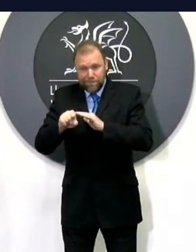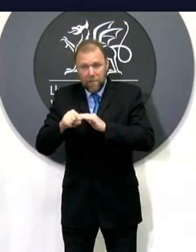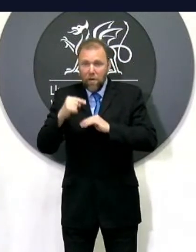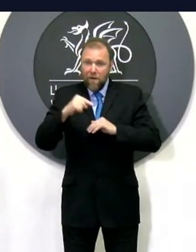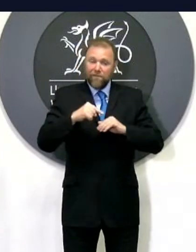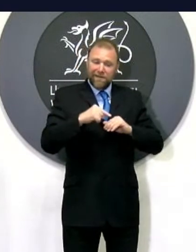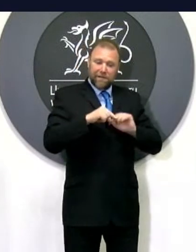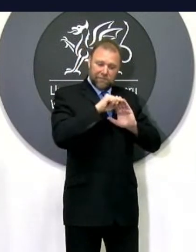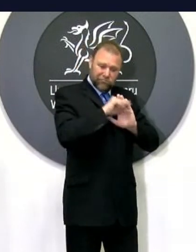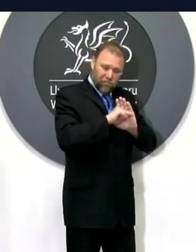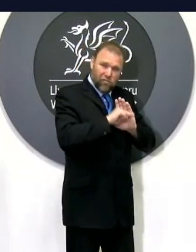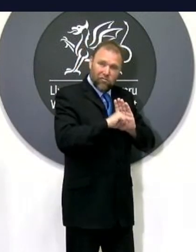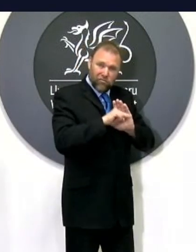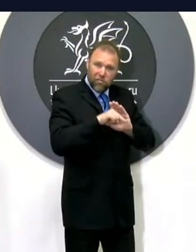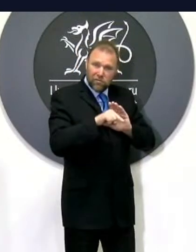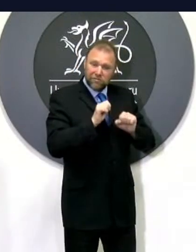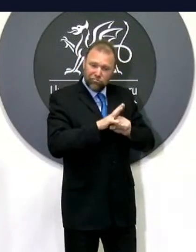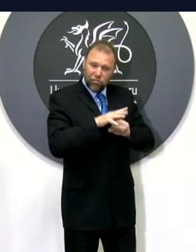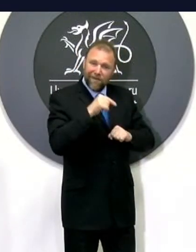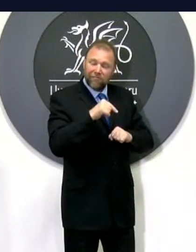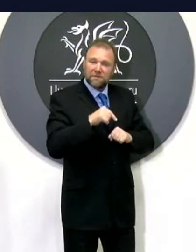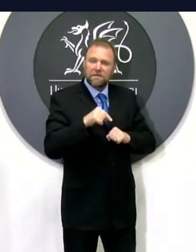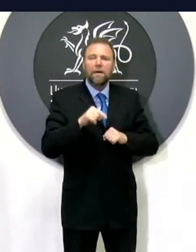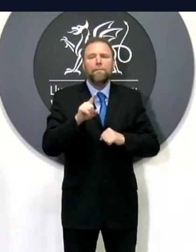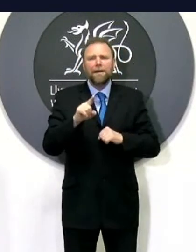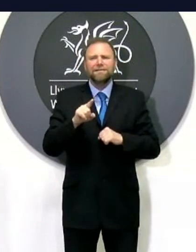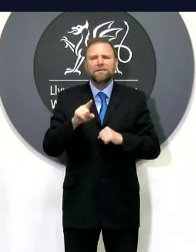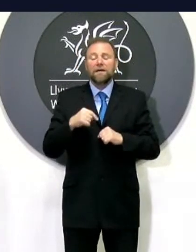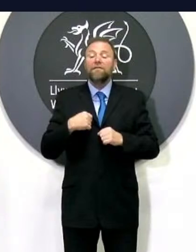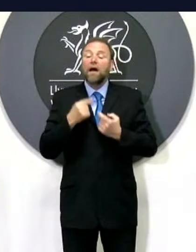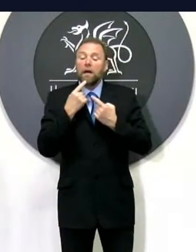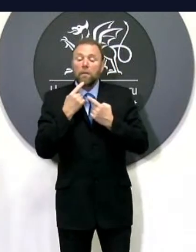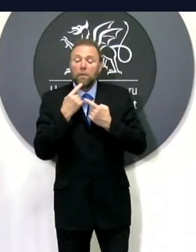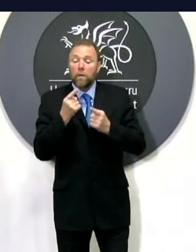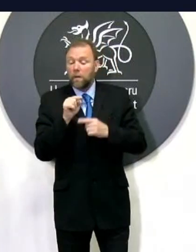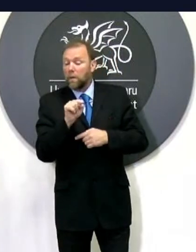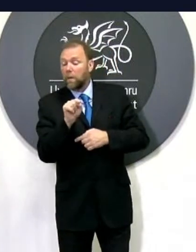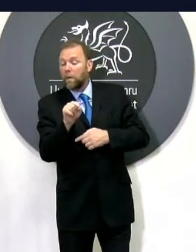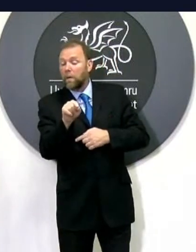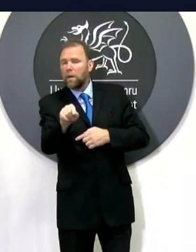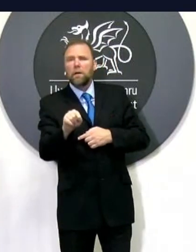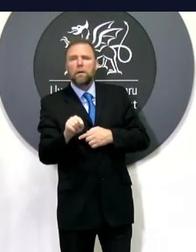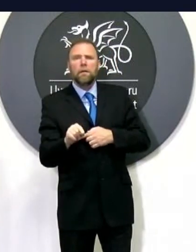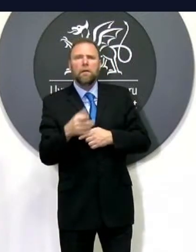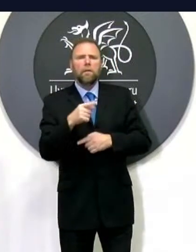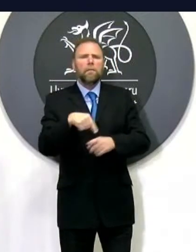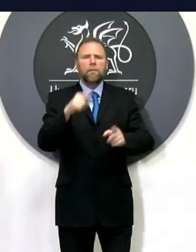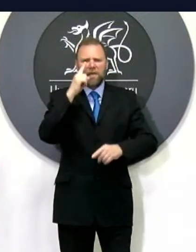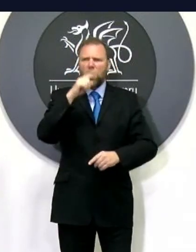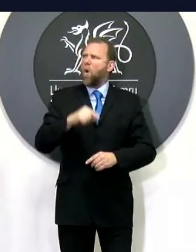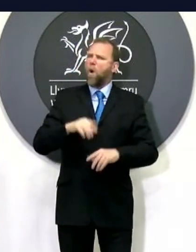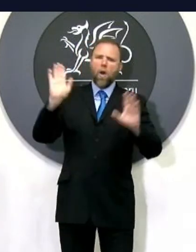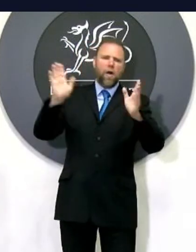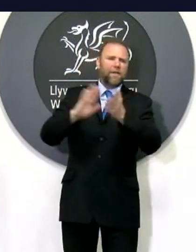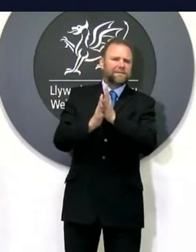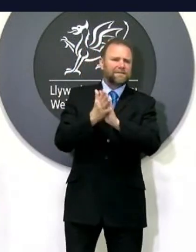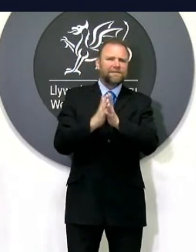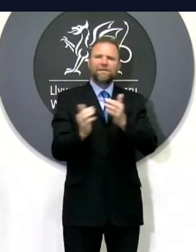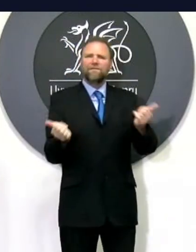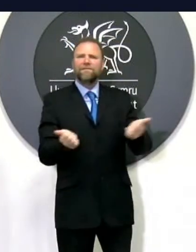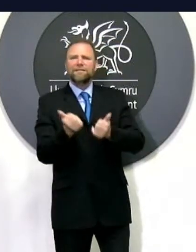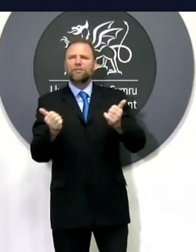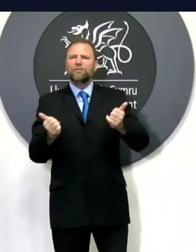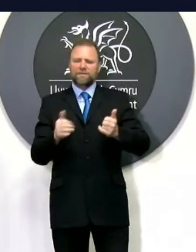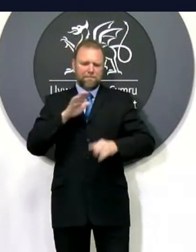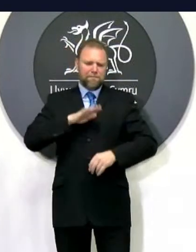provided people don't take this as a signal that it's all over and we can behave as we like. If we continue to do